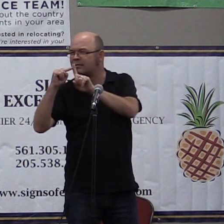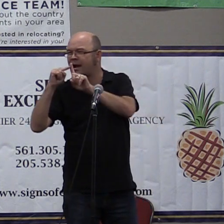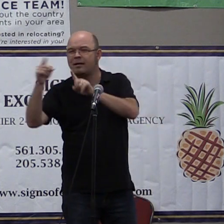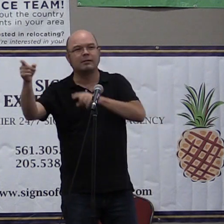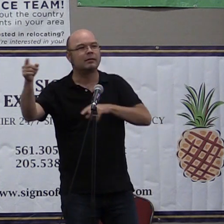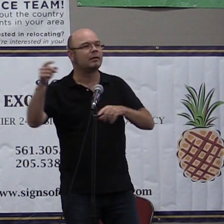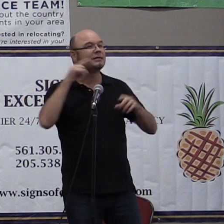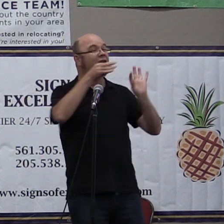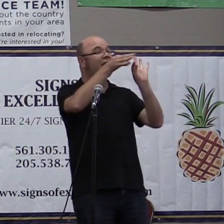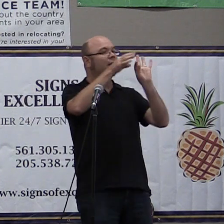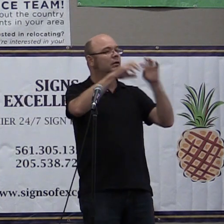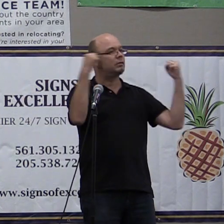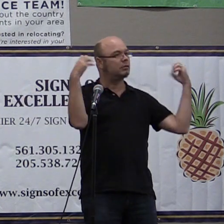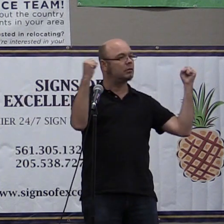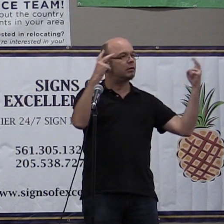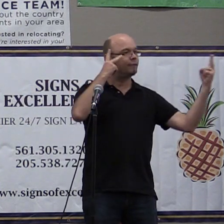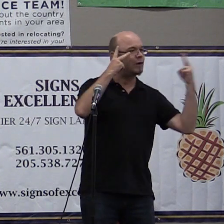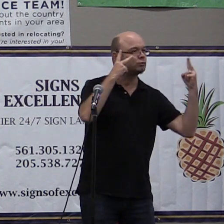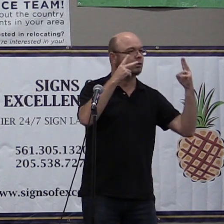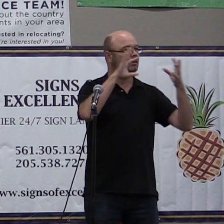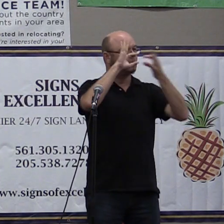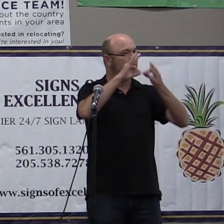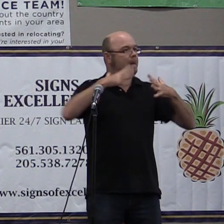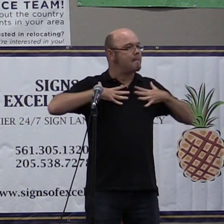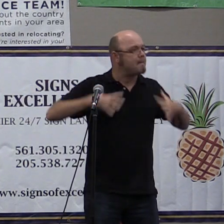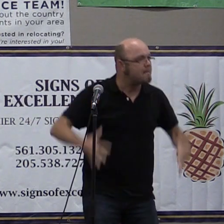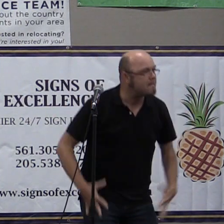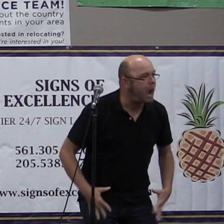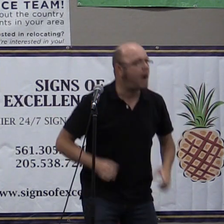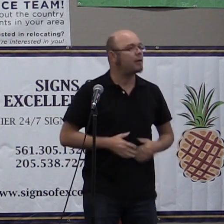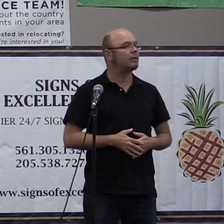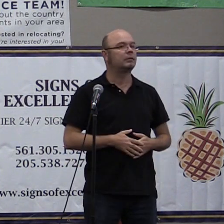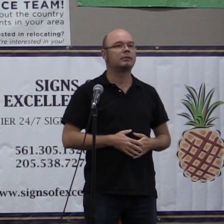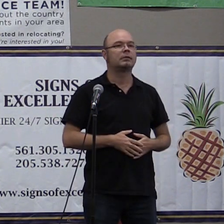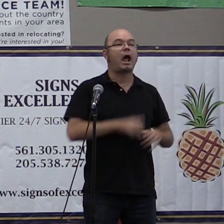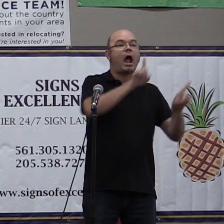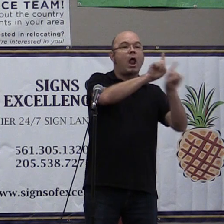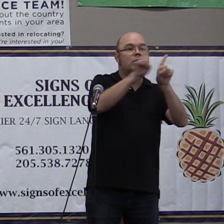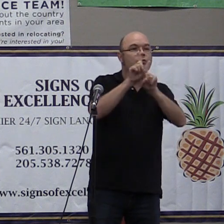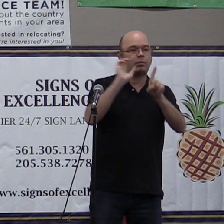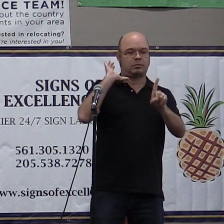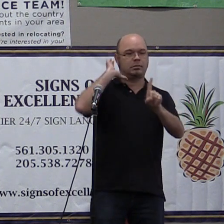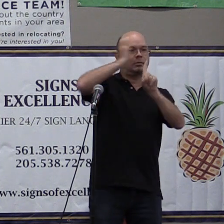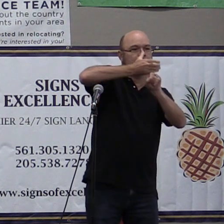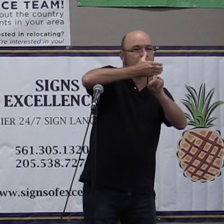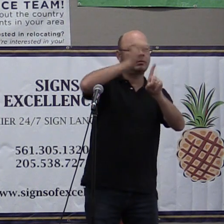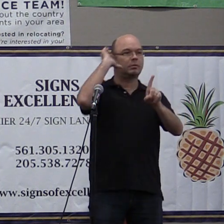So we're going to take an ASL journey into the body.